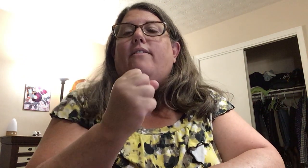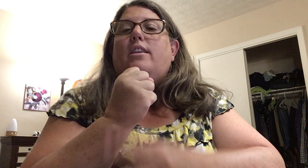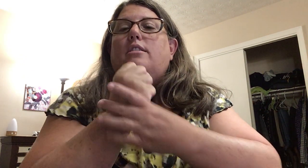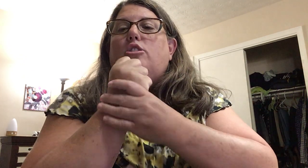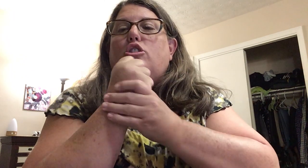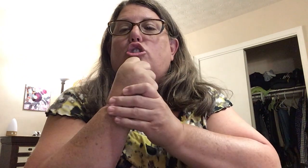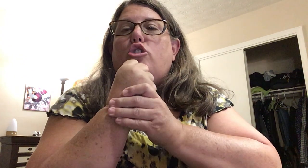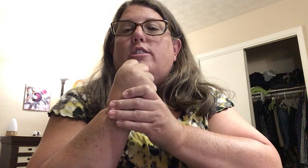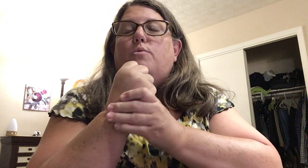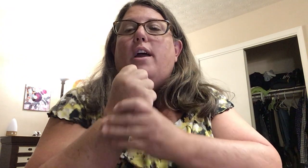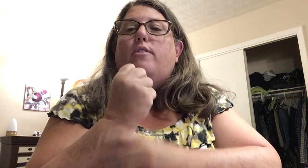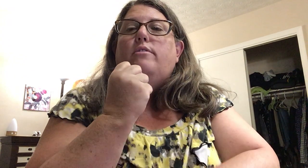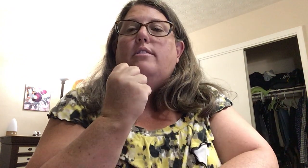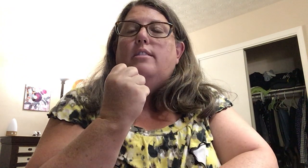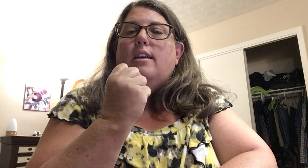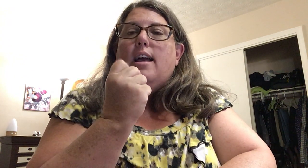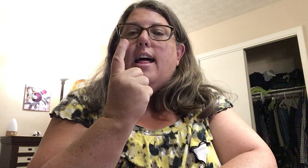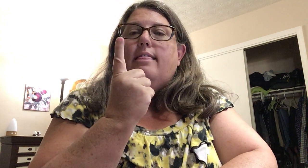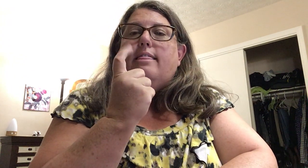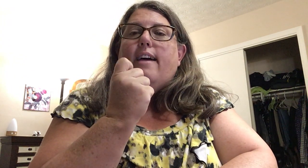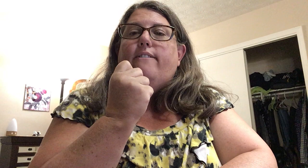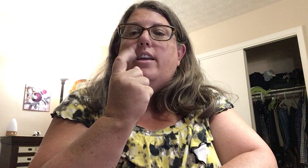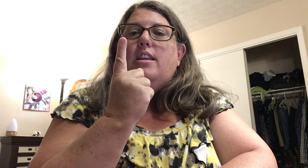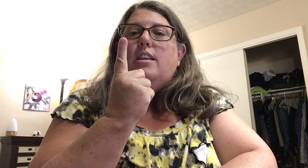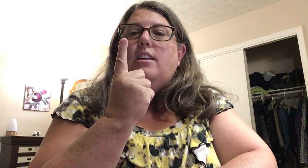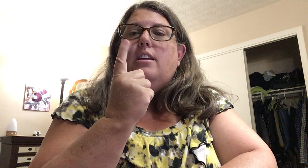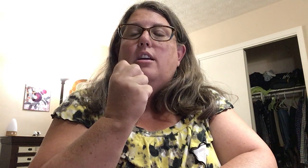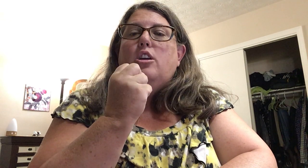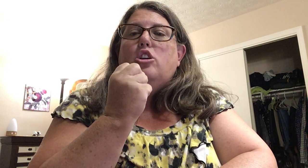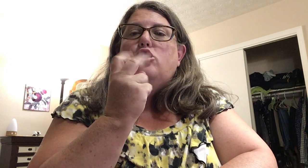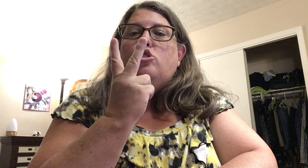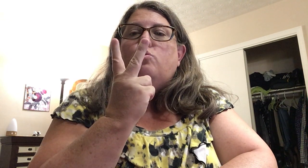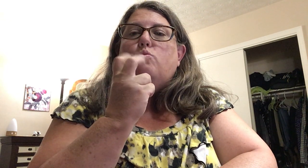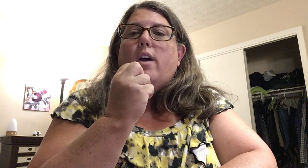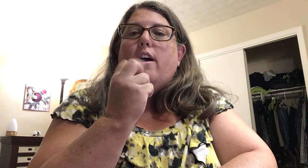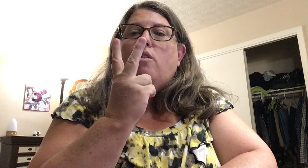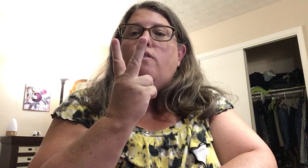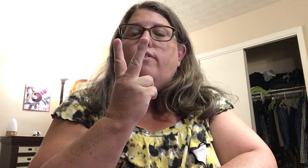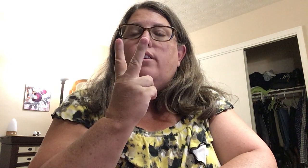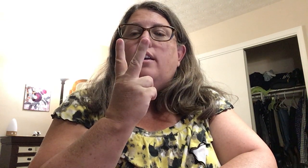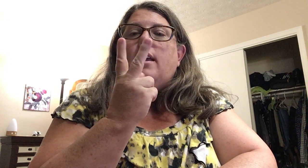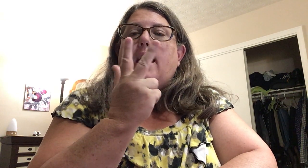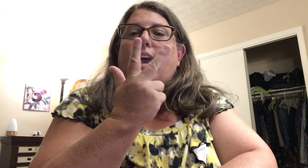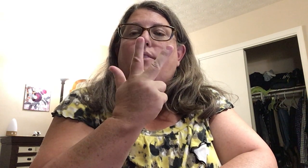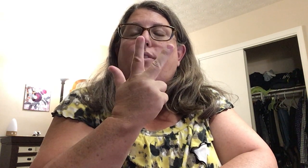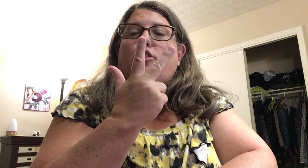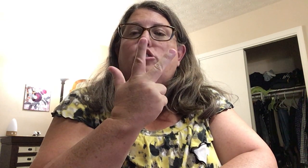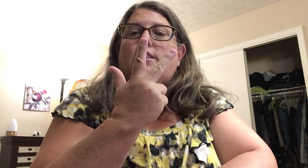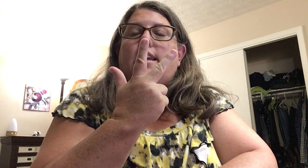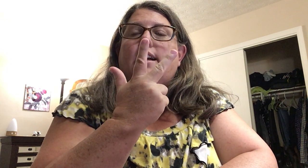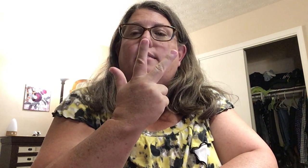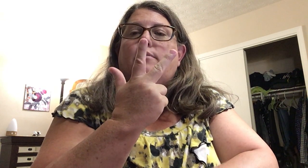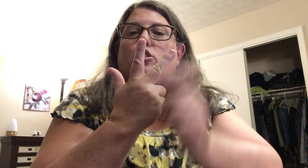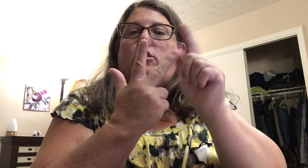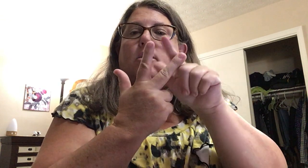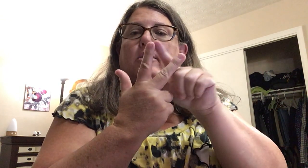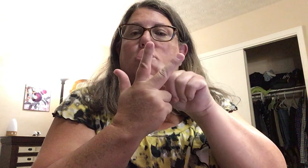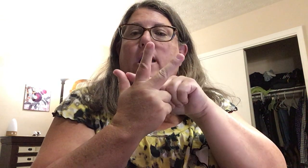11, you're going to turn this around. 11, 12, and then when 13 comes, there's that